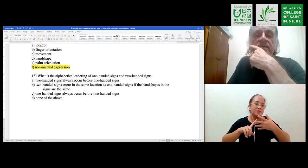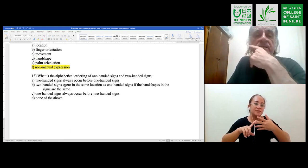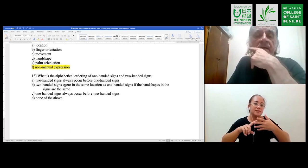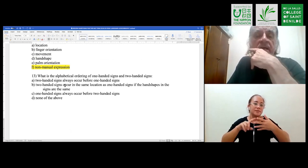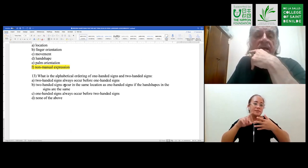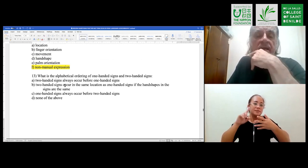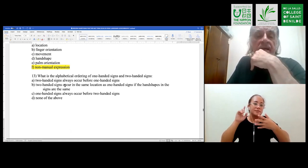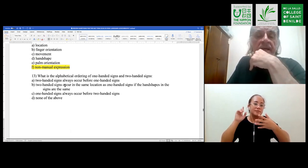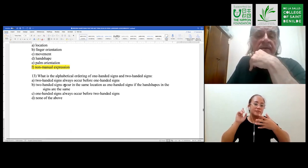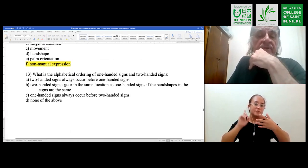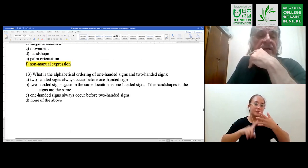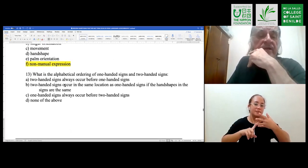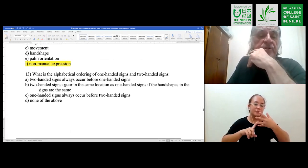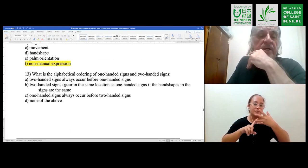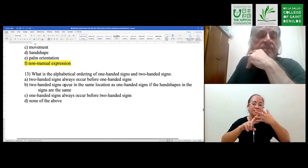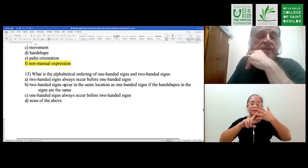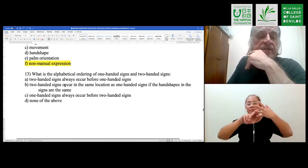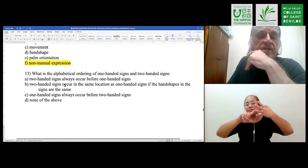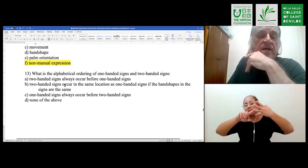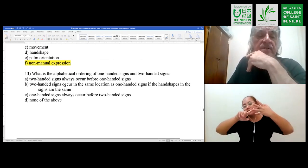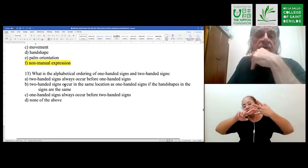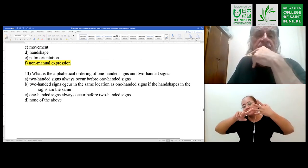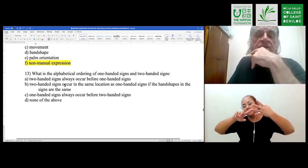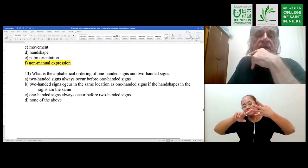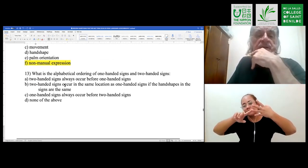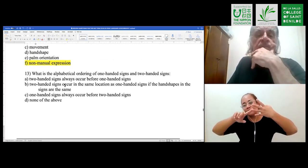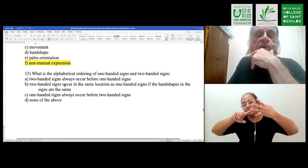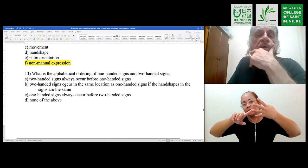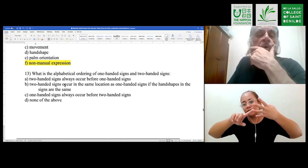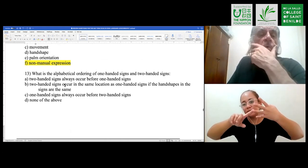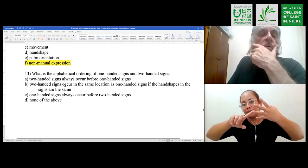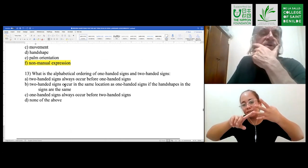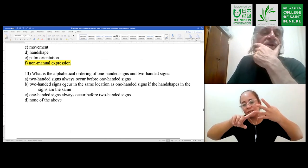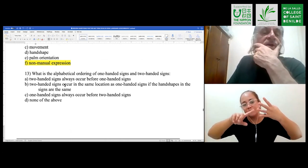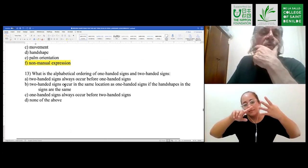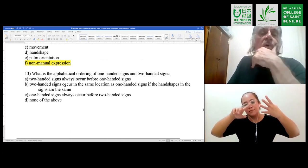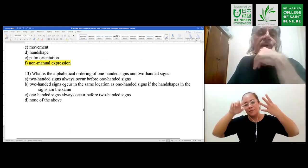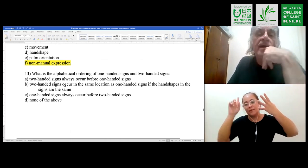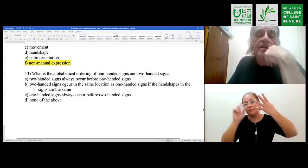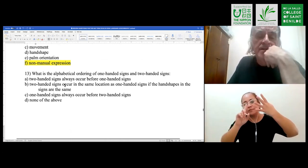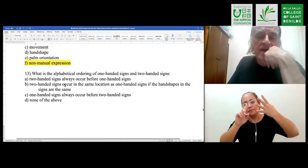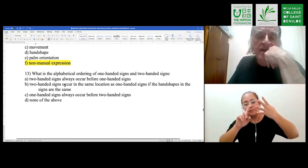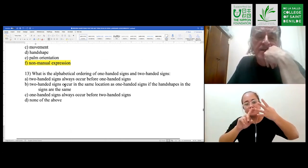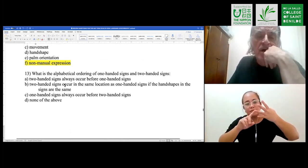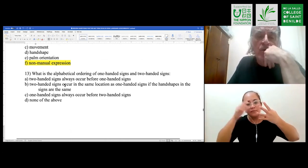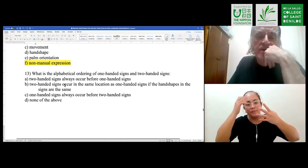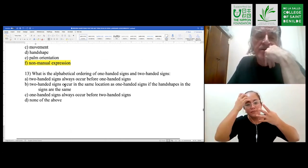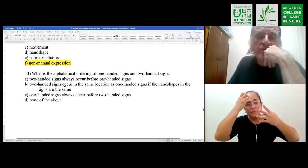signs if the hand shapes and the signs are the same. Or C, one-handed signs always